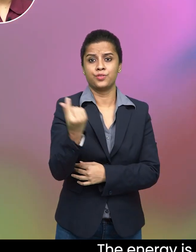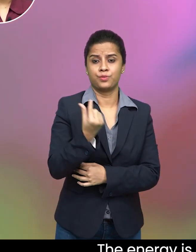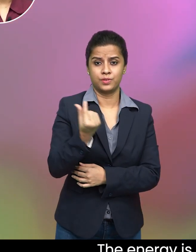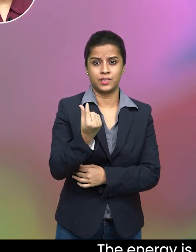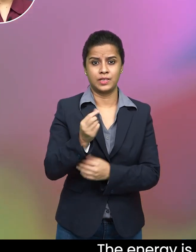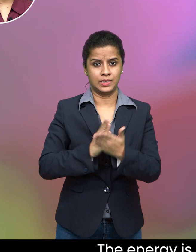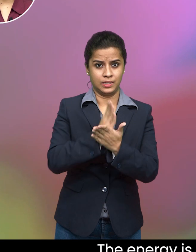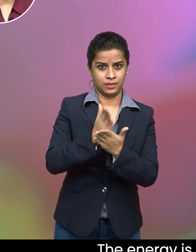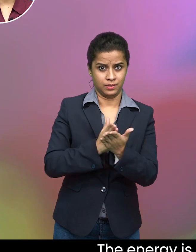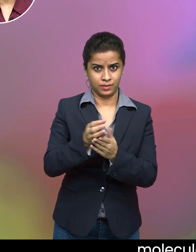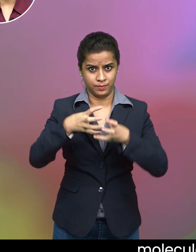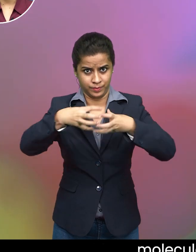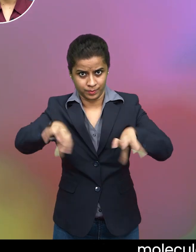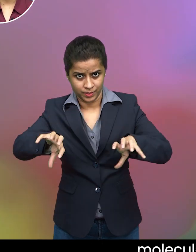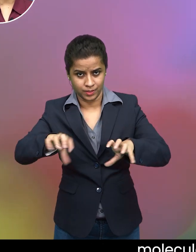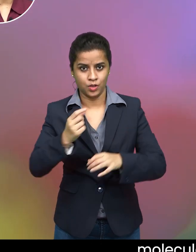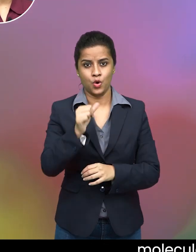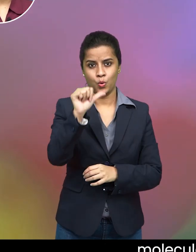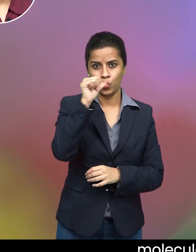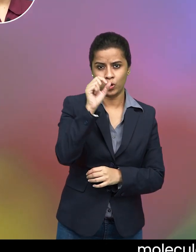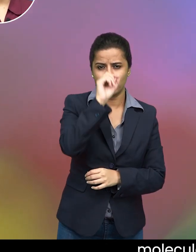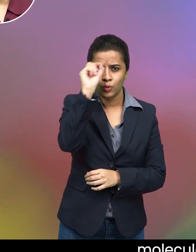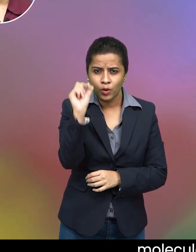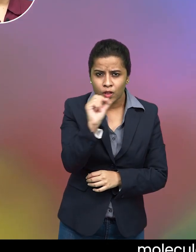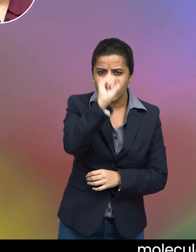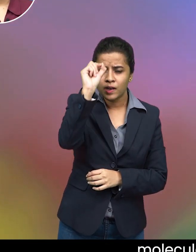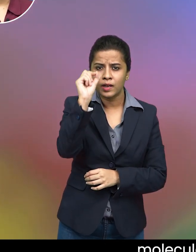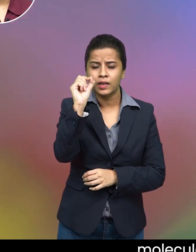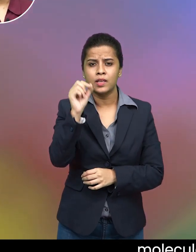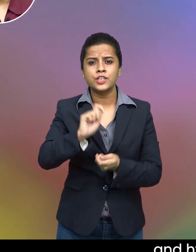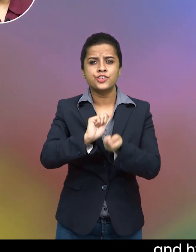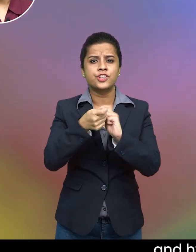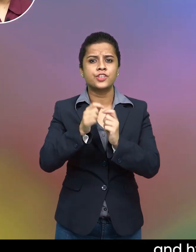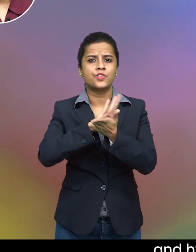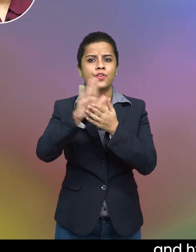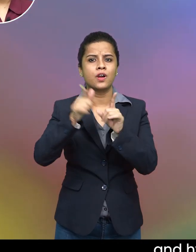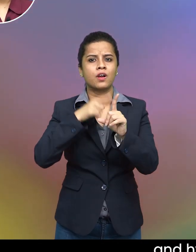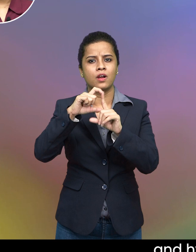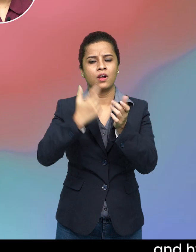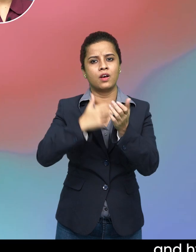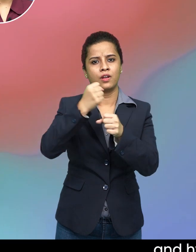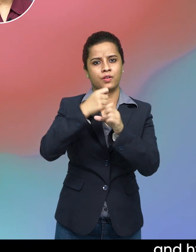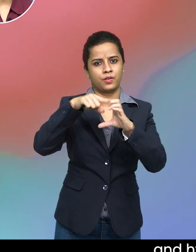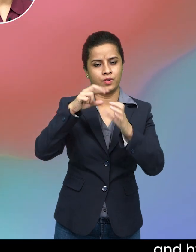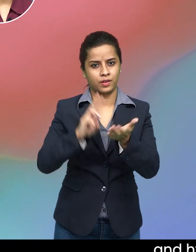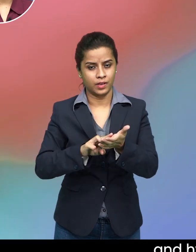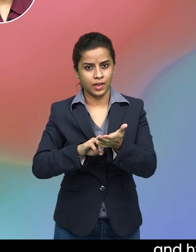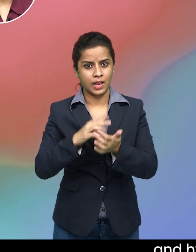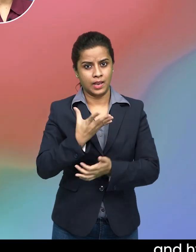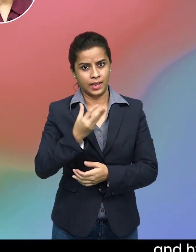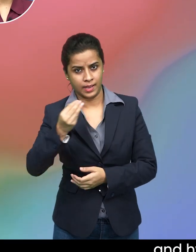used in splitting the water molecule into hydrogen and